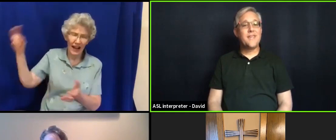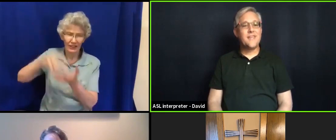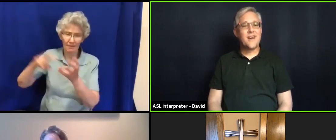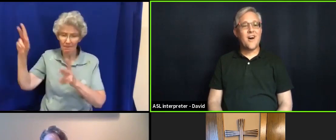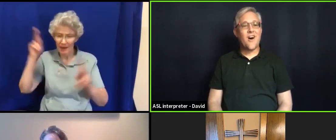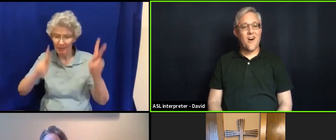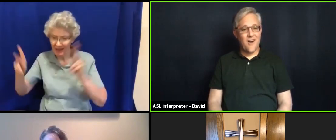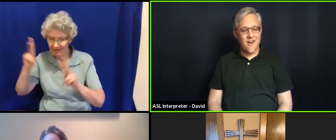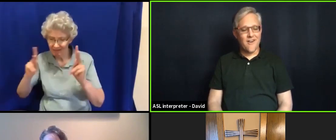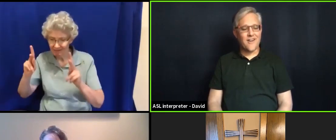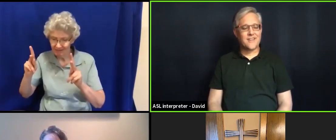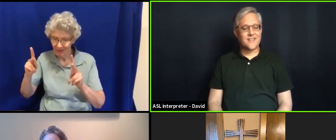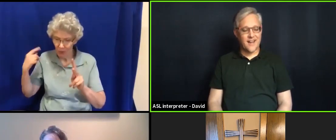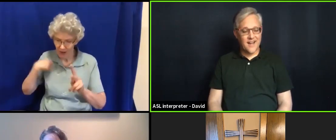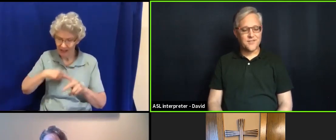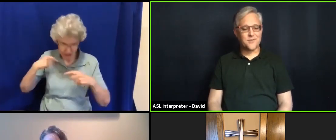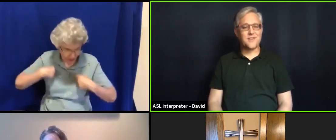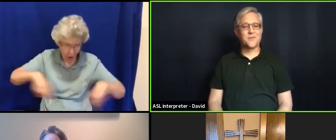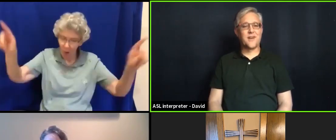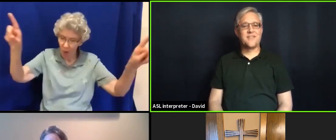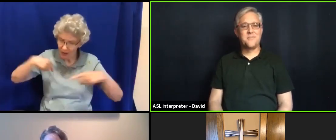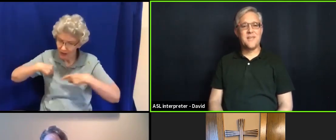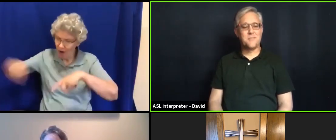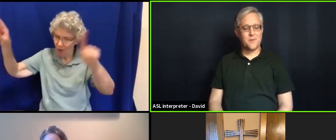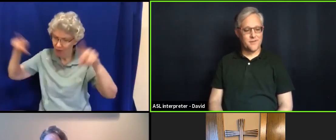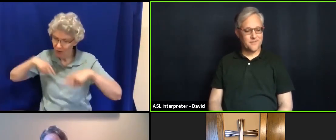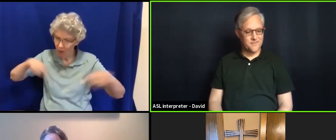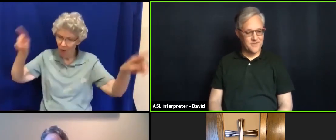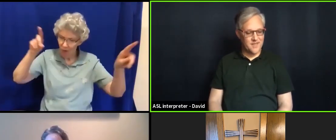We are God's